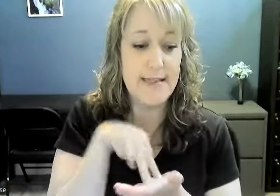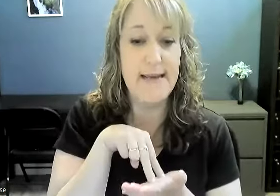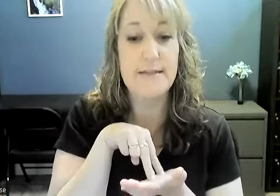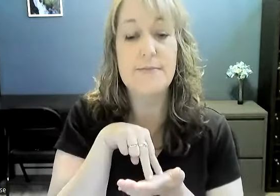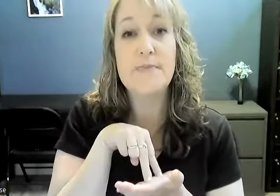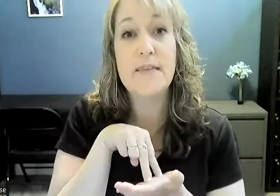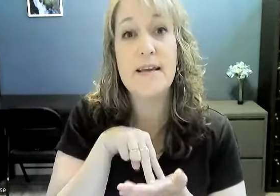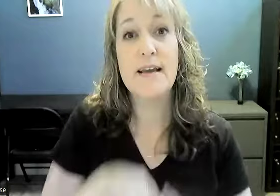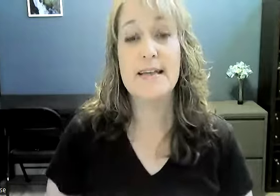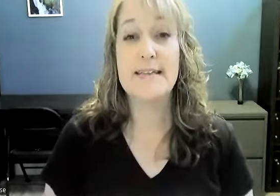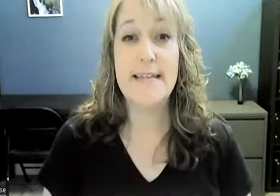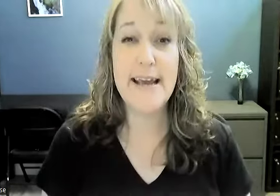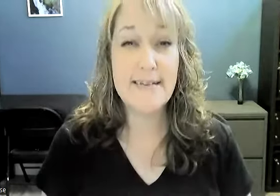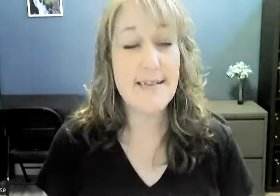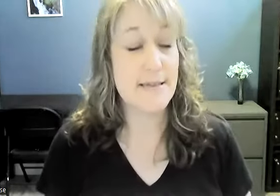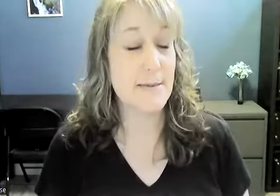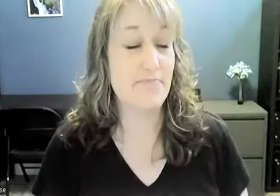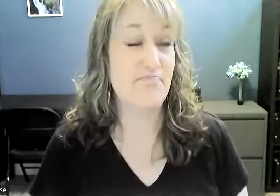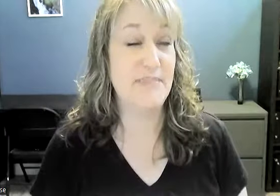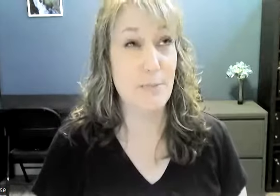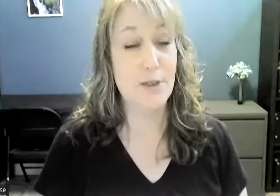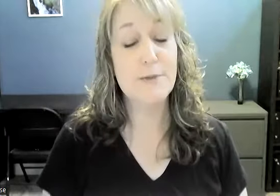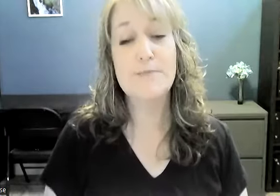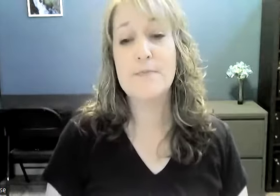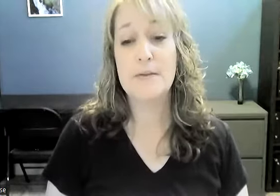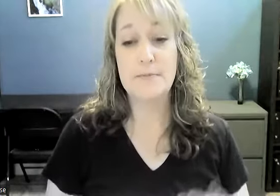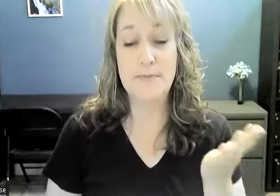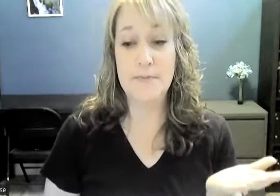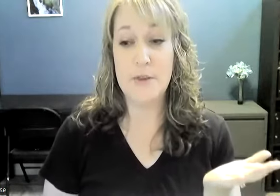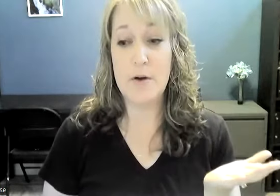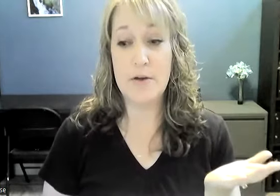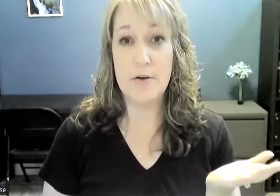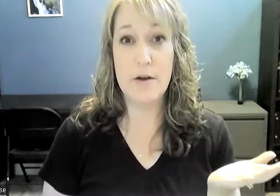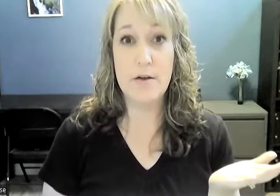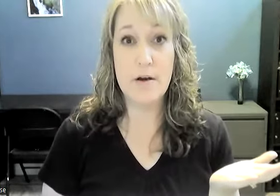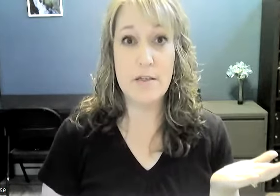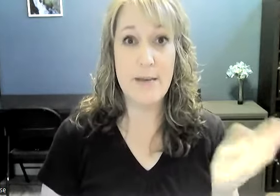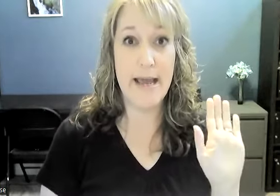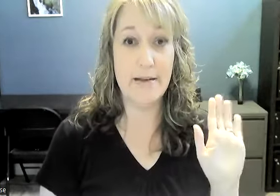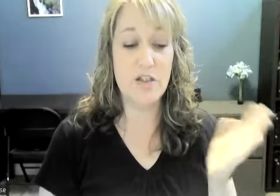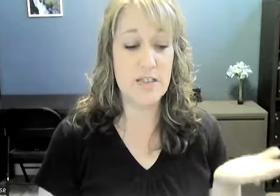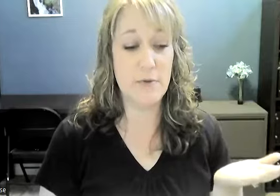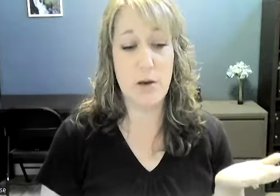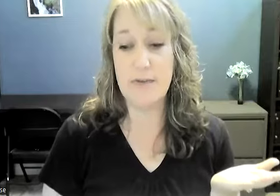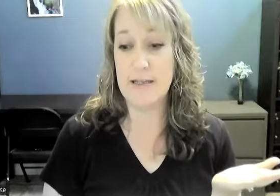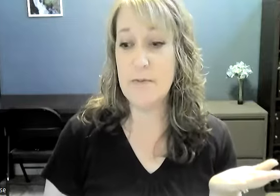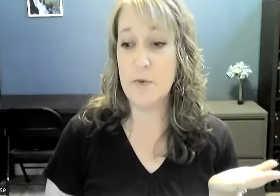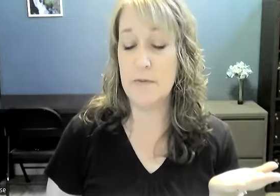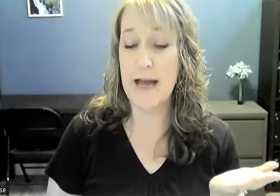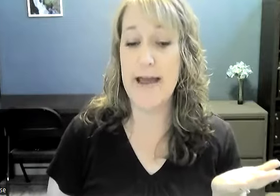Stand. Dance is similar. You want your non-dominant hand to just have your palm facing up with a flat hand